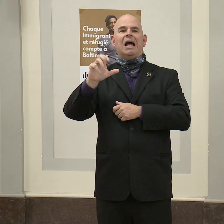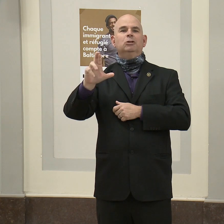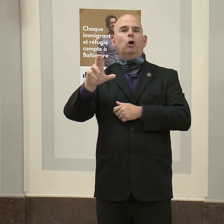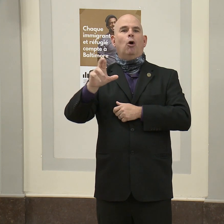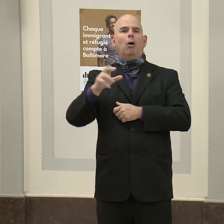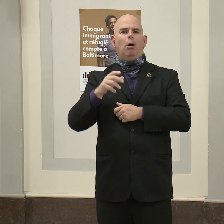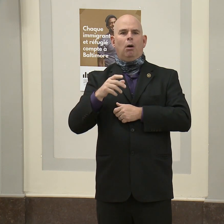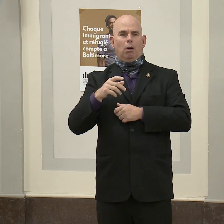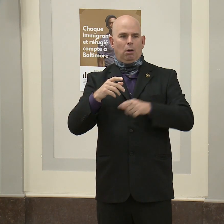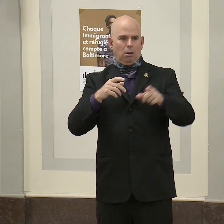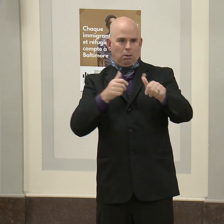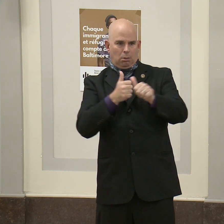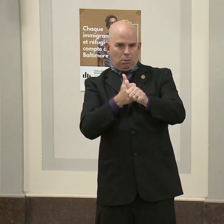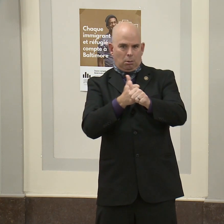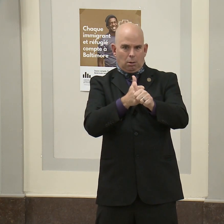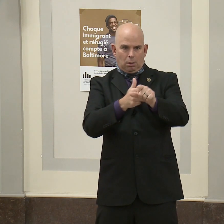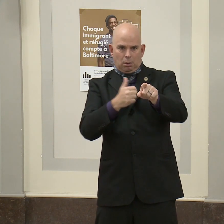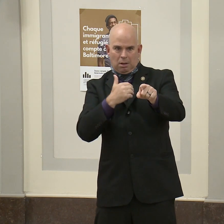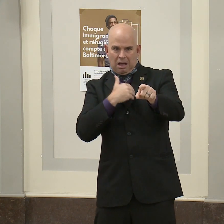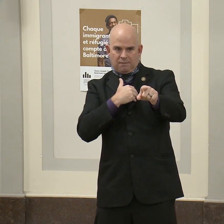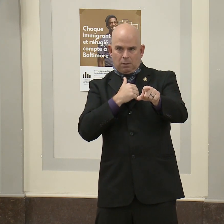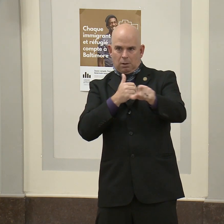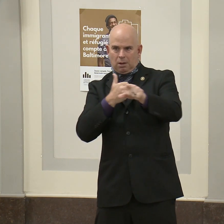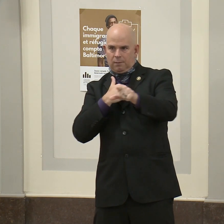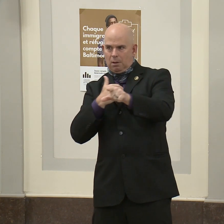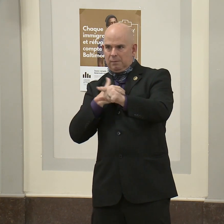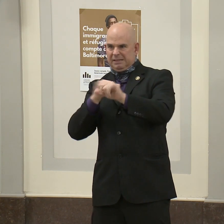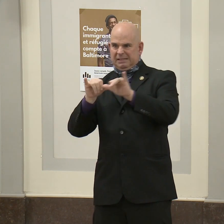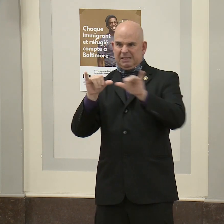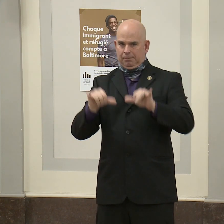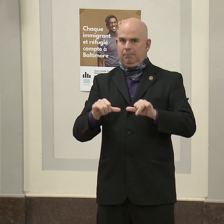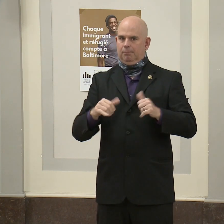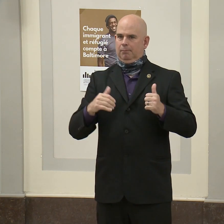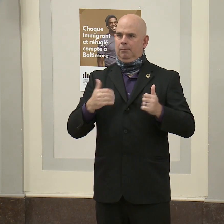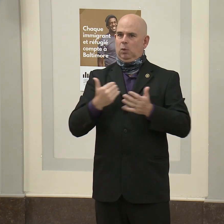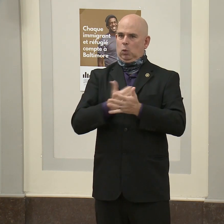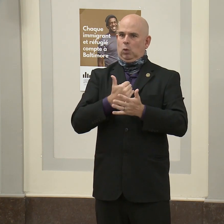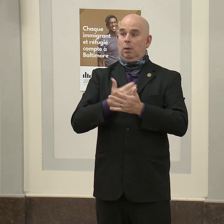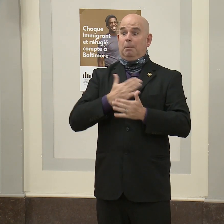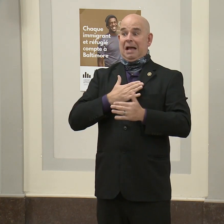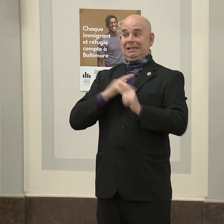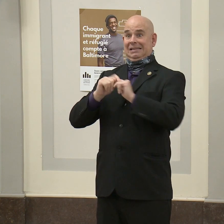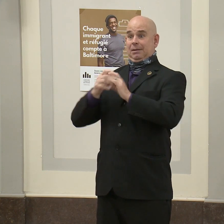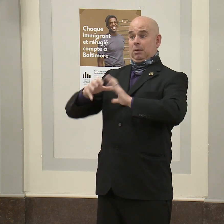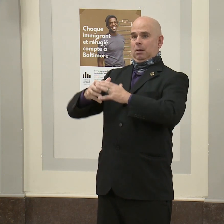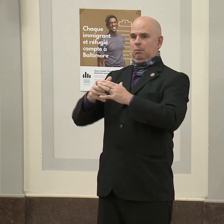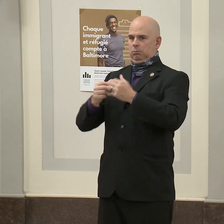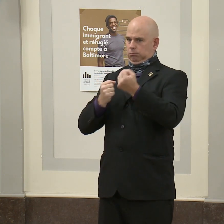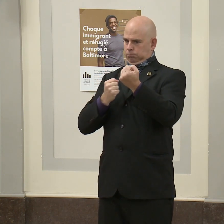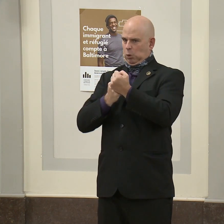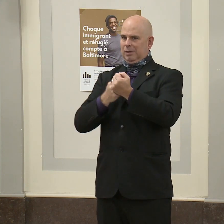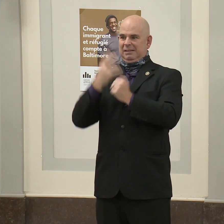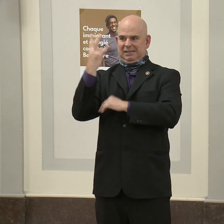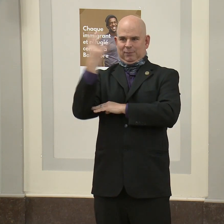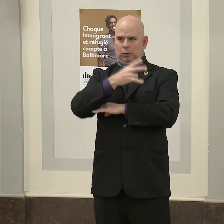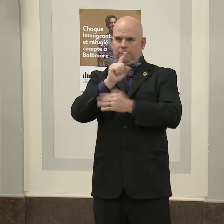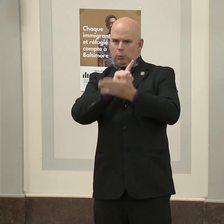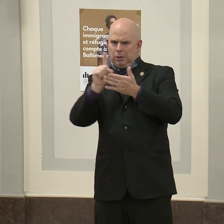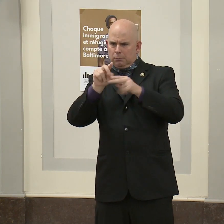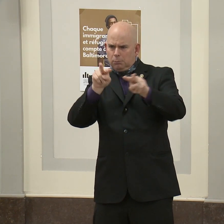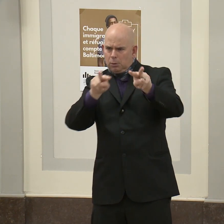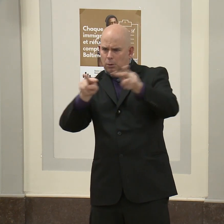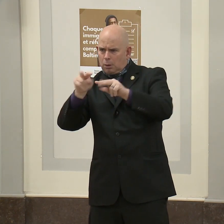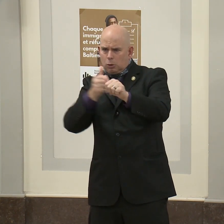Health Department has a team of contact tracers working 7 days a week to support city residents. Our team of contact tracers is reaching